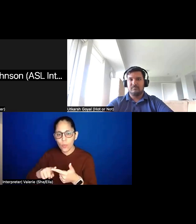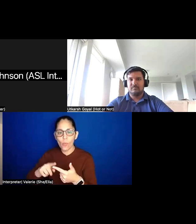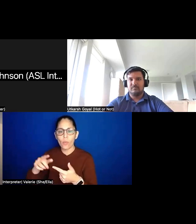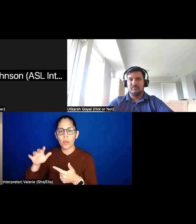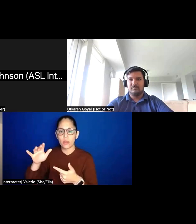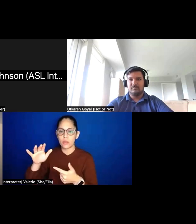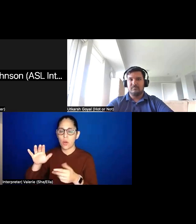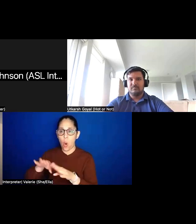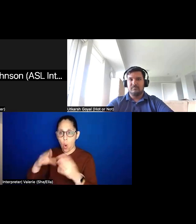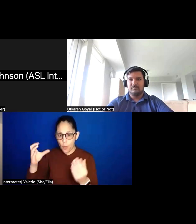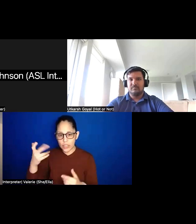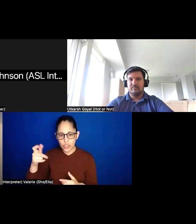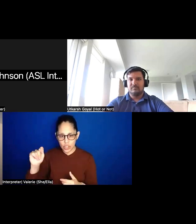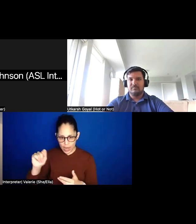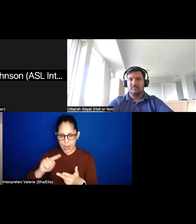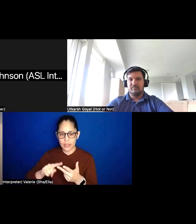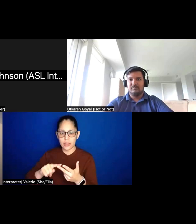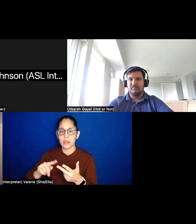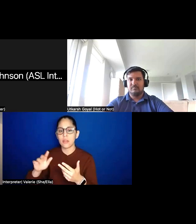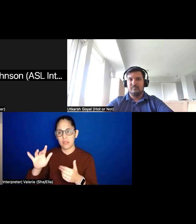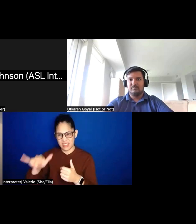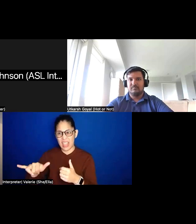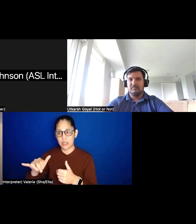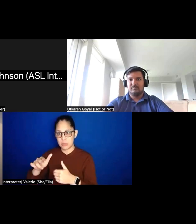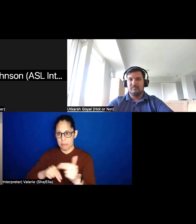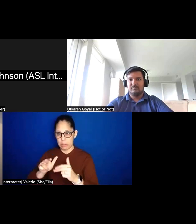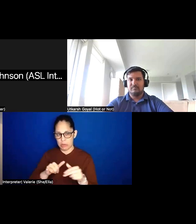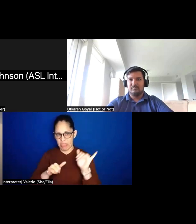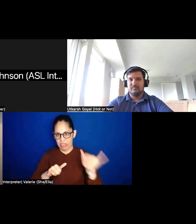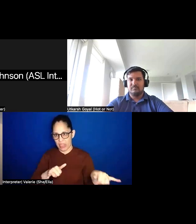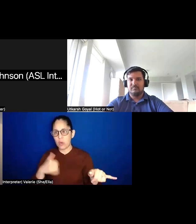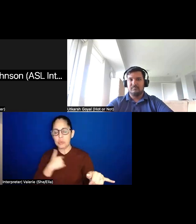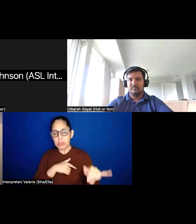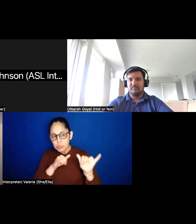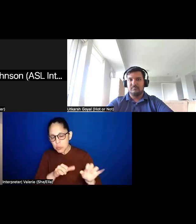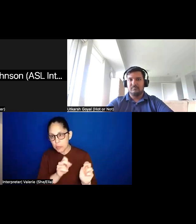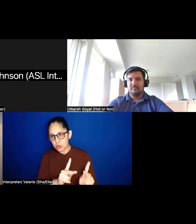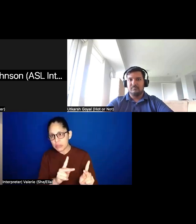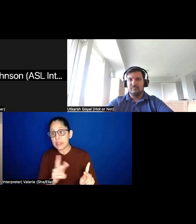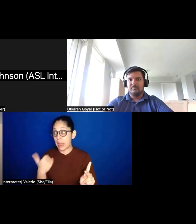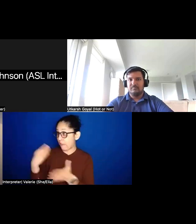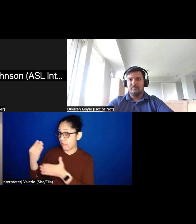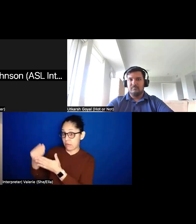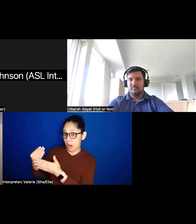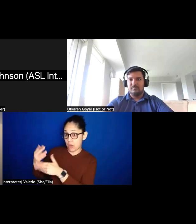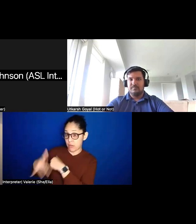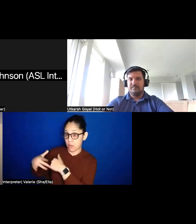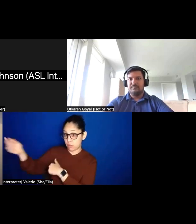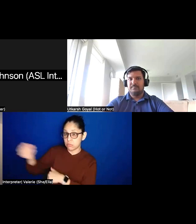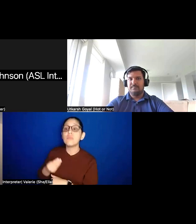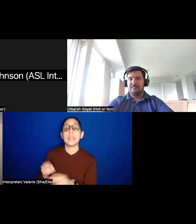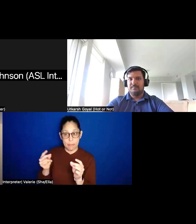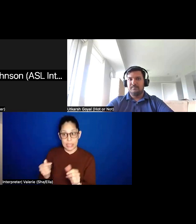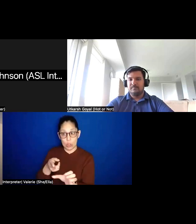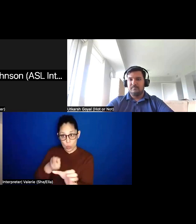and we were offered a chance to build on it and get a bit of funding to do so, we immediately all quit our job.